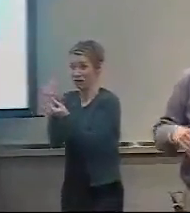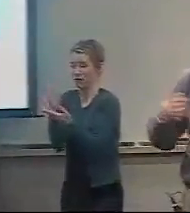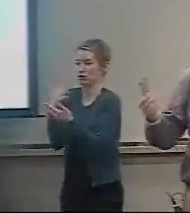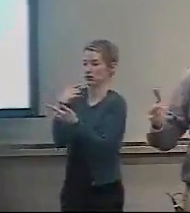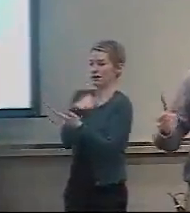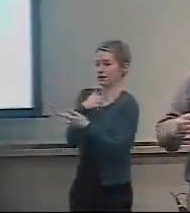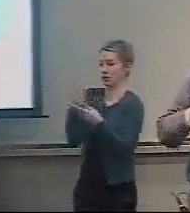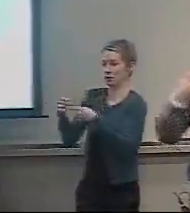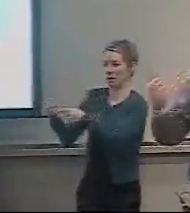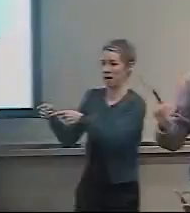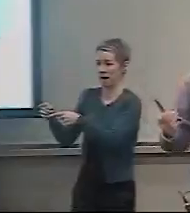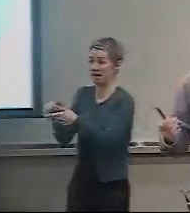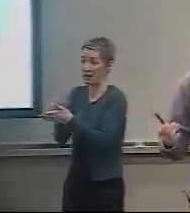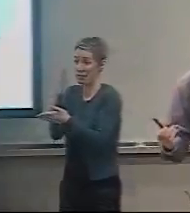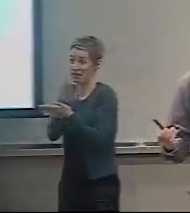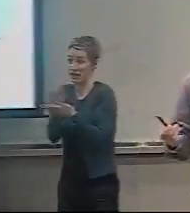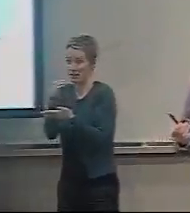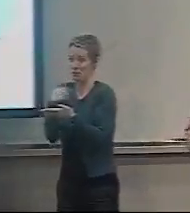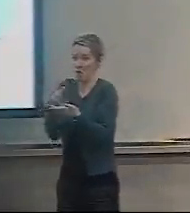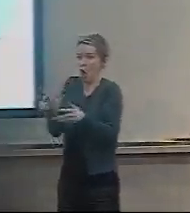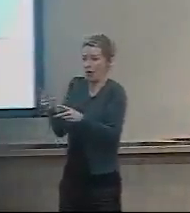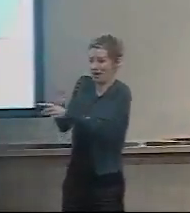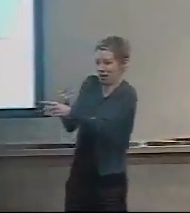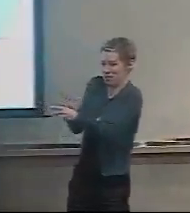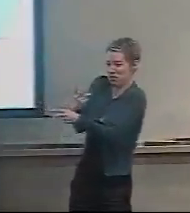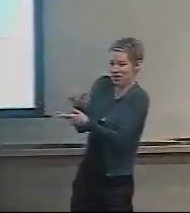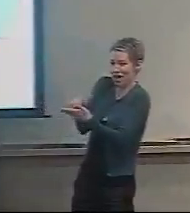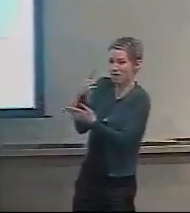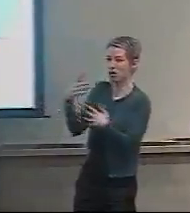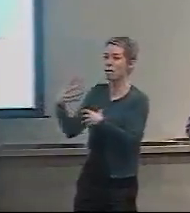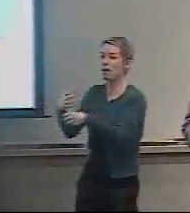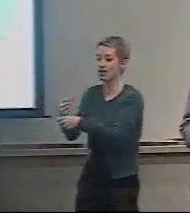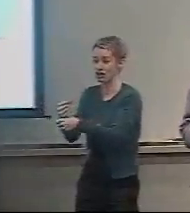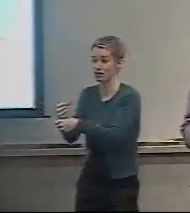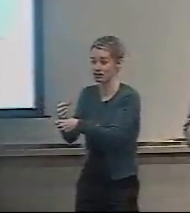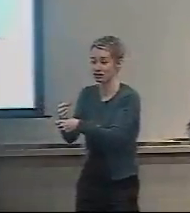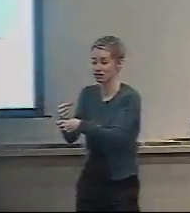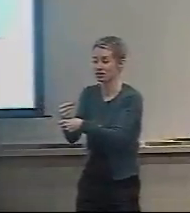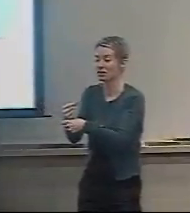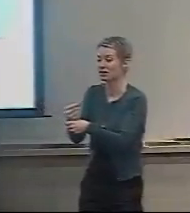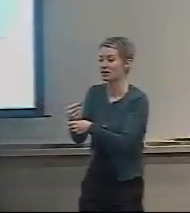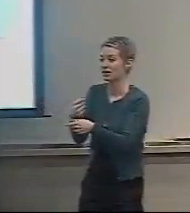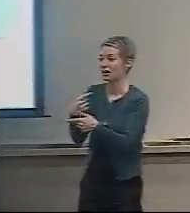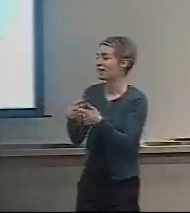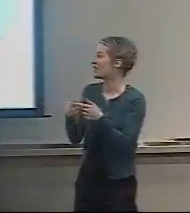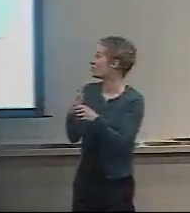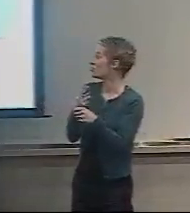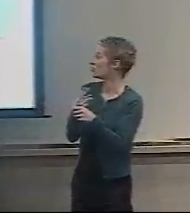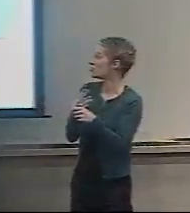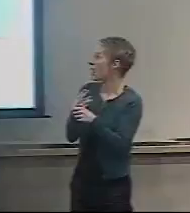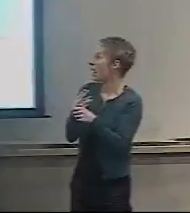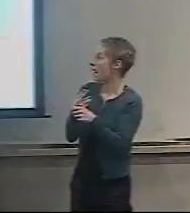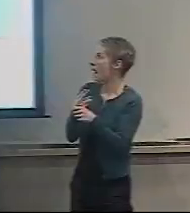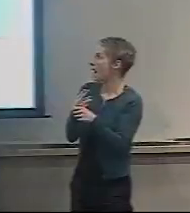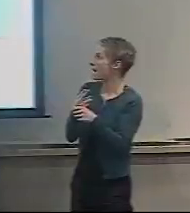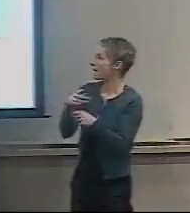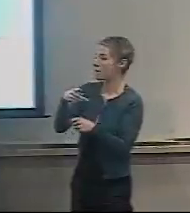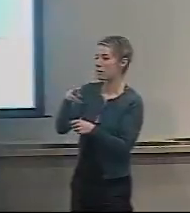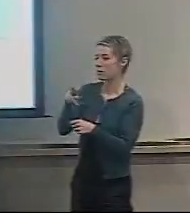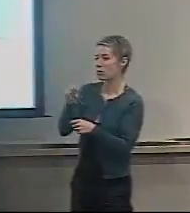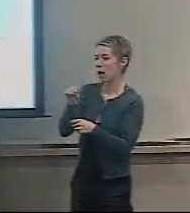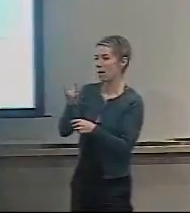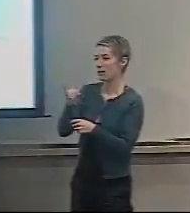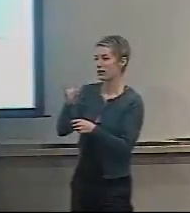going on. That would be nice because we're already computing that for the compression. And then use probabilistic techniques to automatically